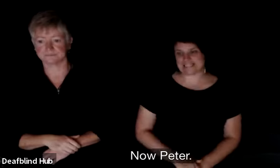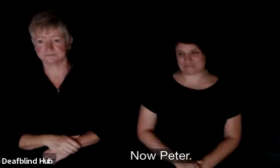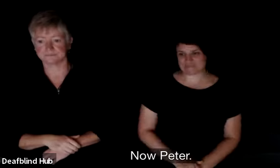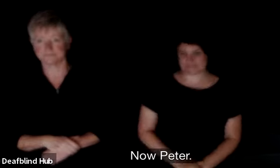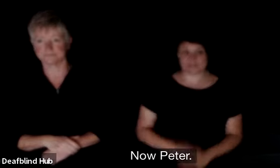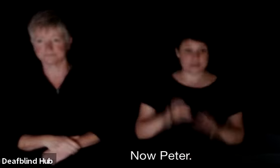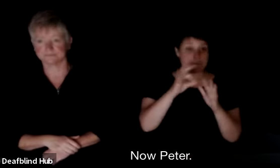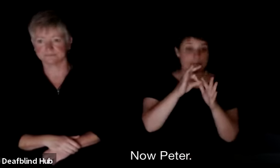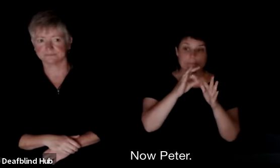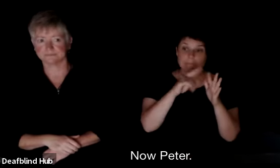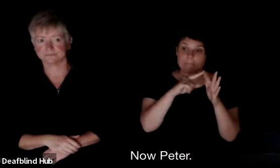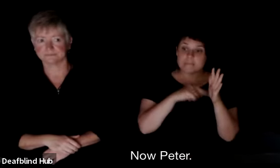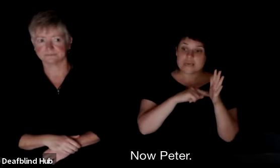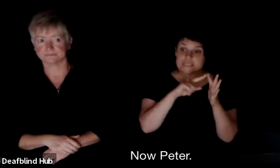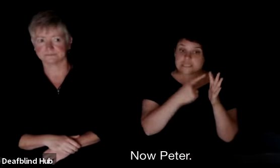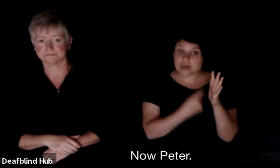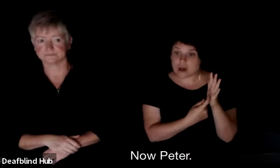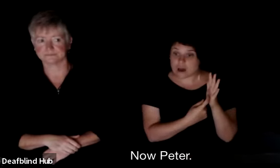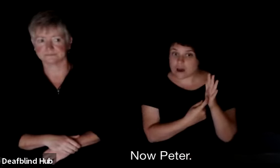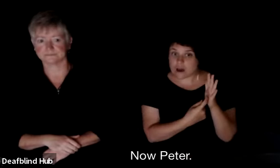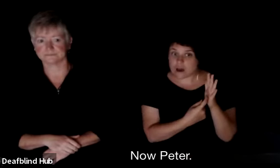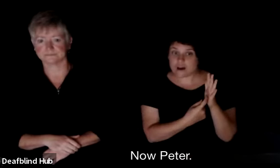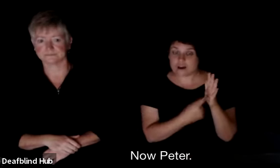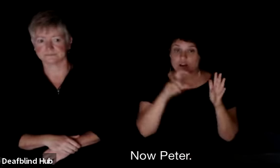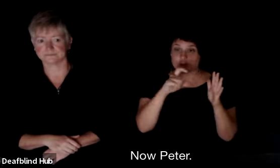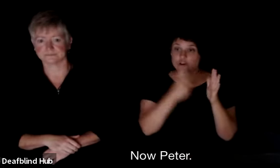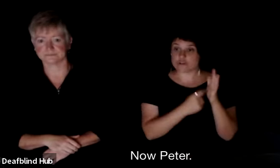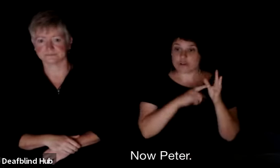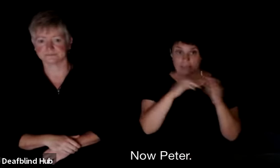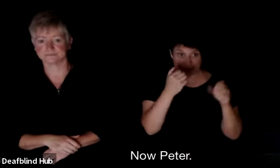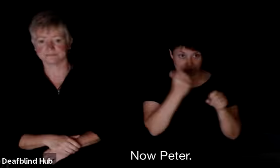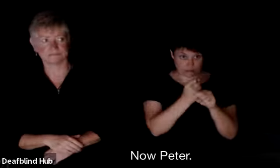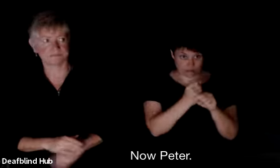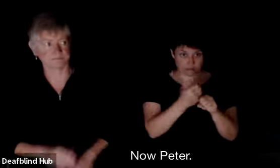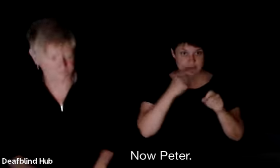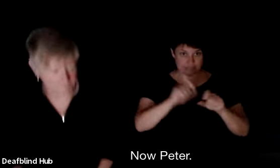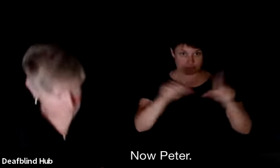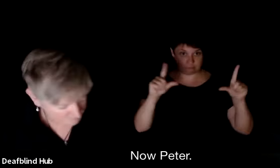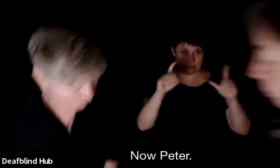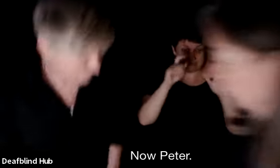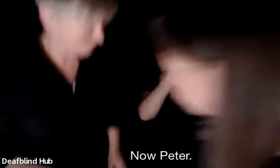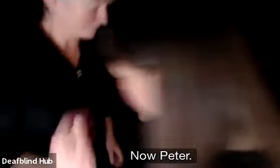So Peter. Craig, can you bring Peter Cliff over?